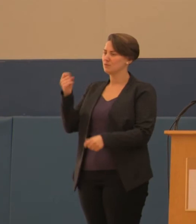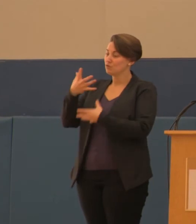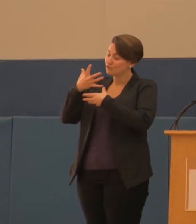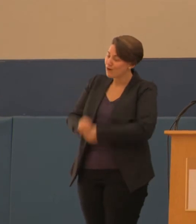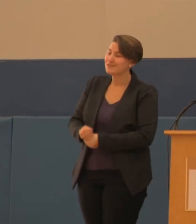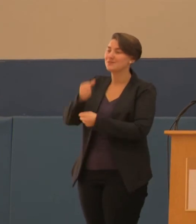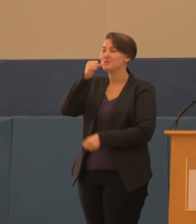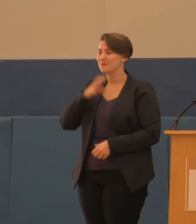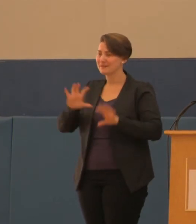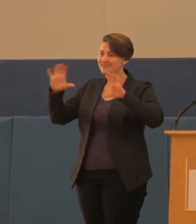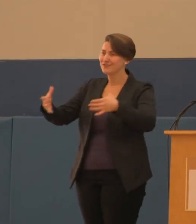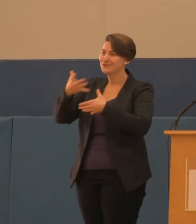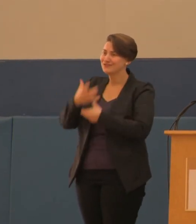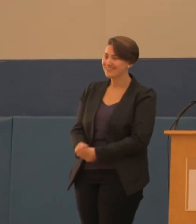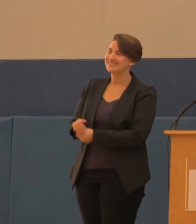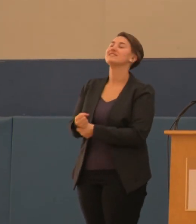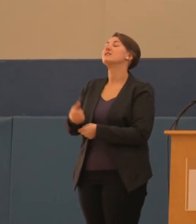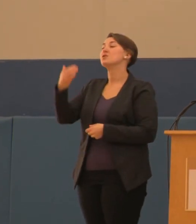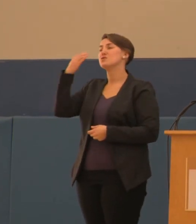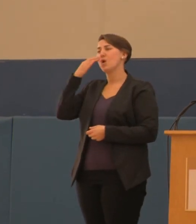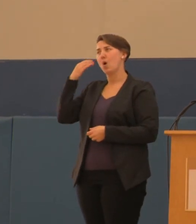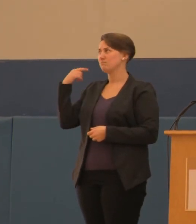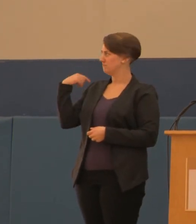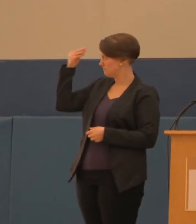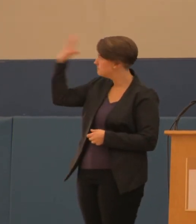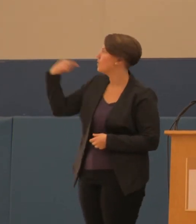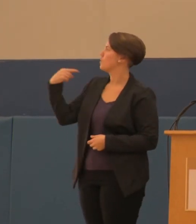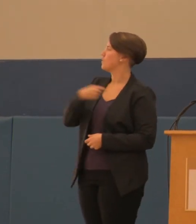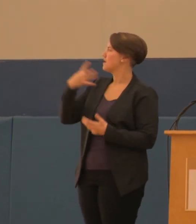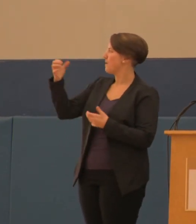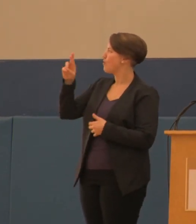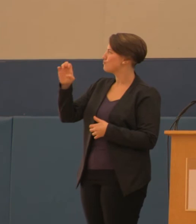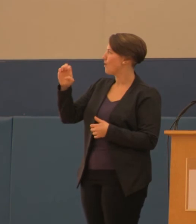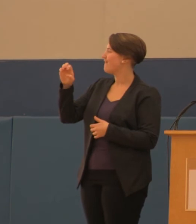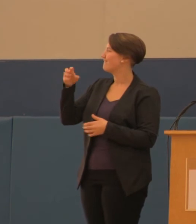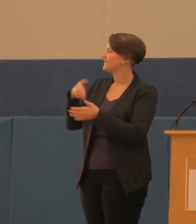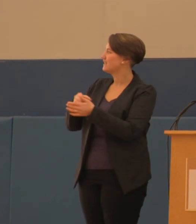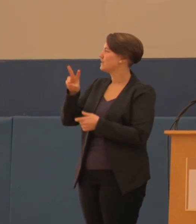Women, make it known that you want Roe v. Wade codified into New York State law.